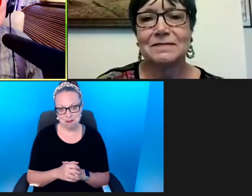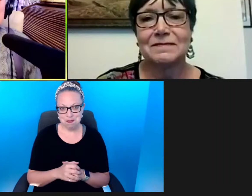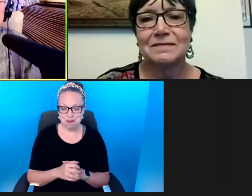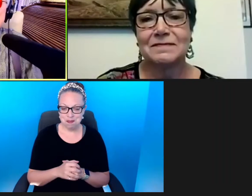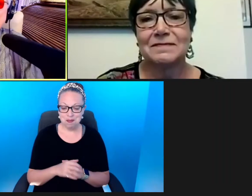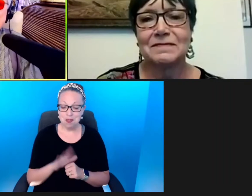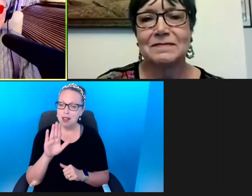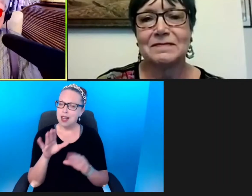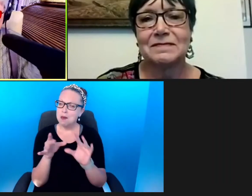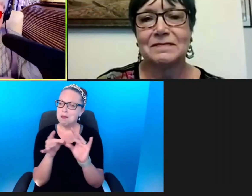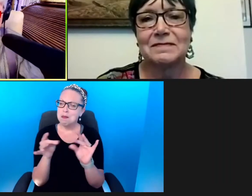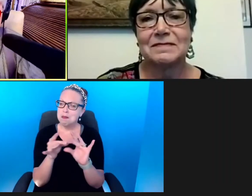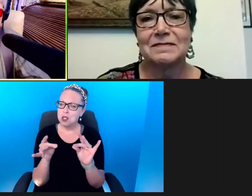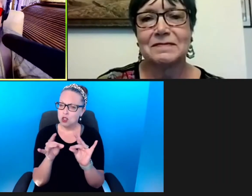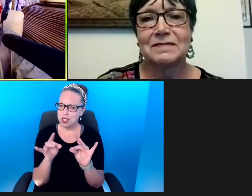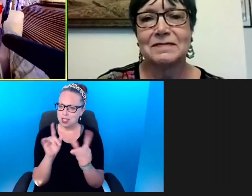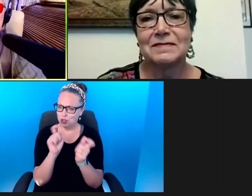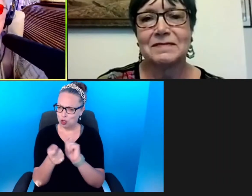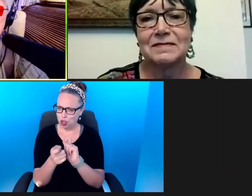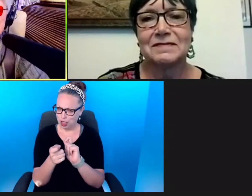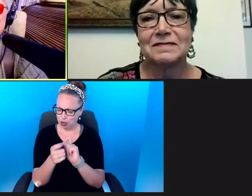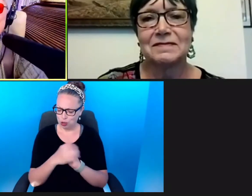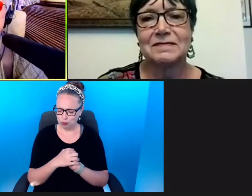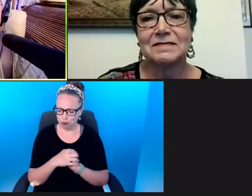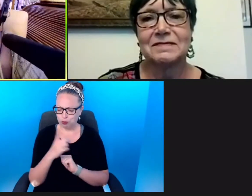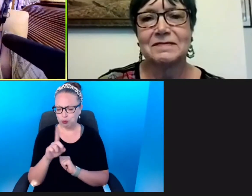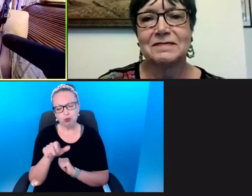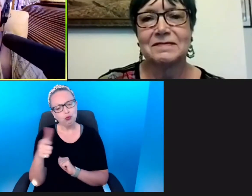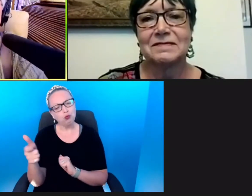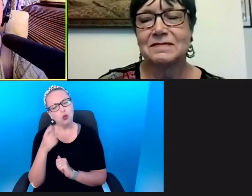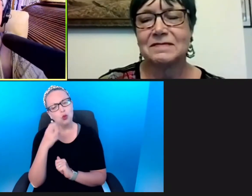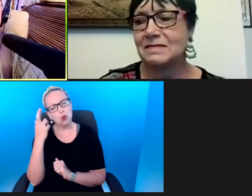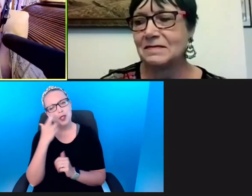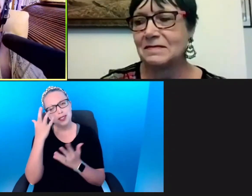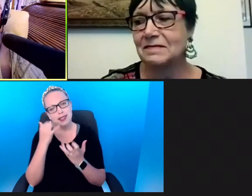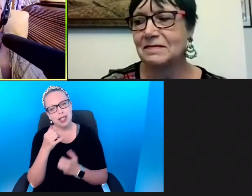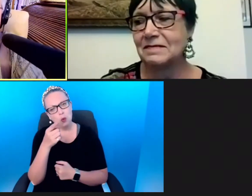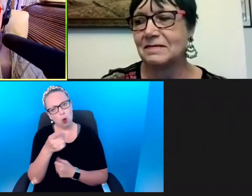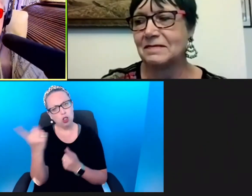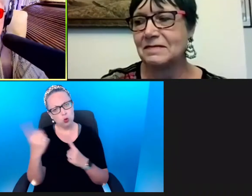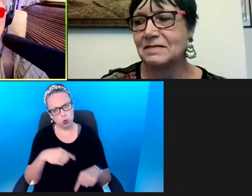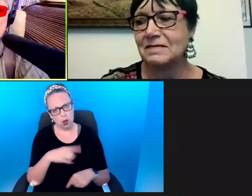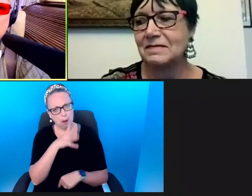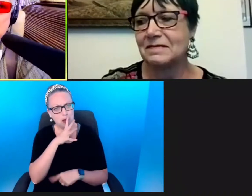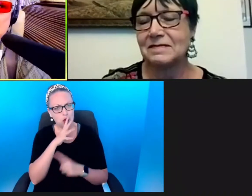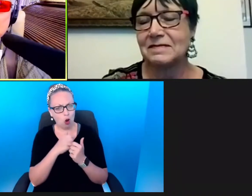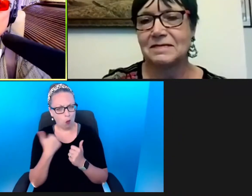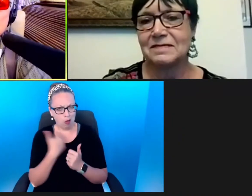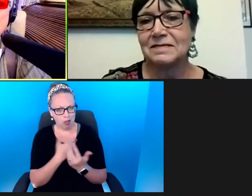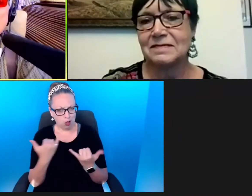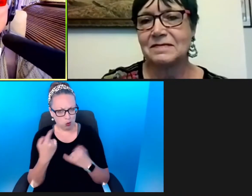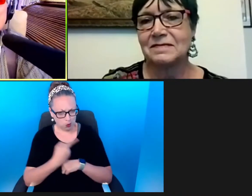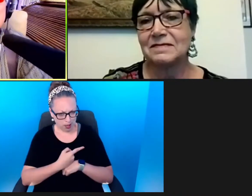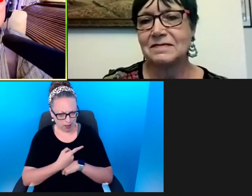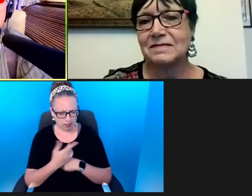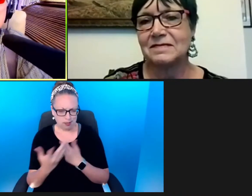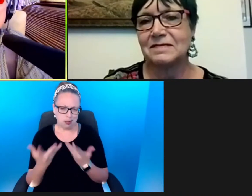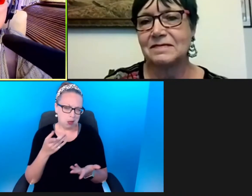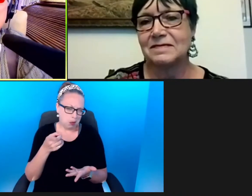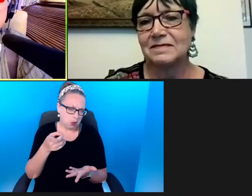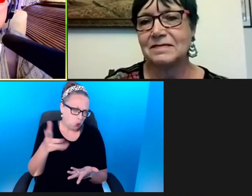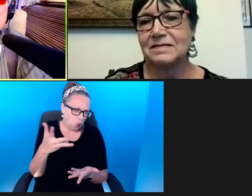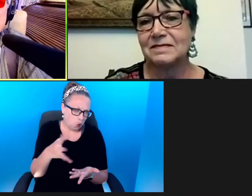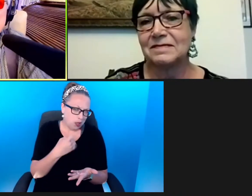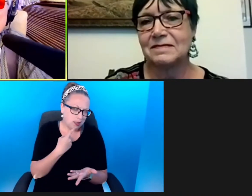Speaking of change, Marnette, one of the other reasons I wanted you to be here to talk to us, you've already shared